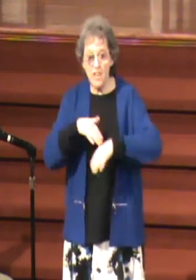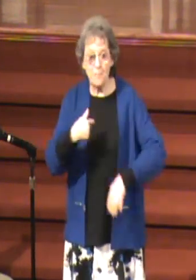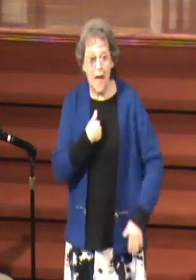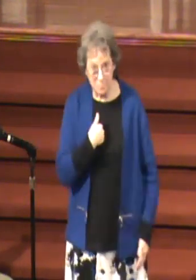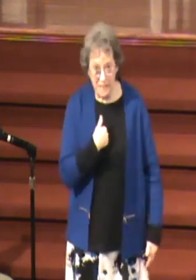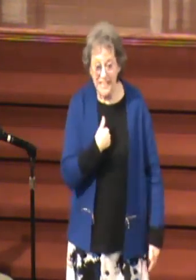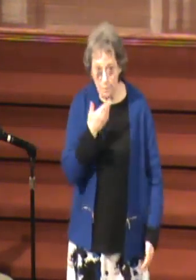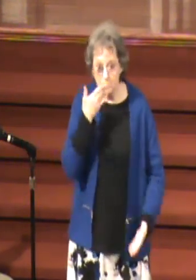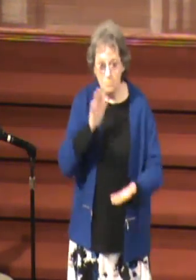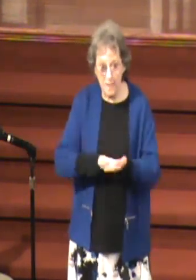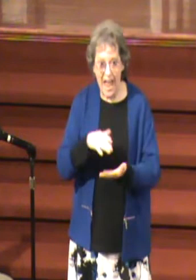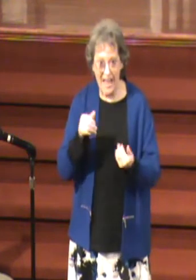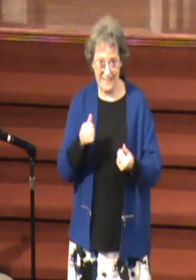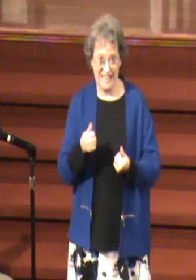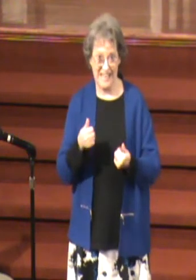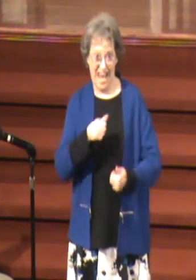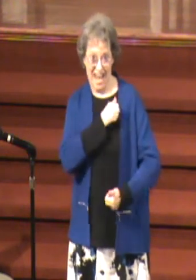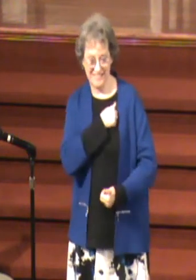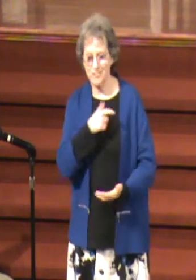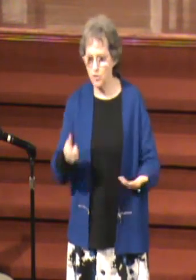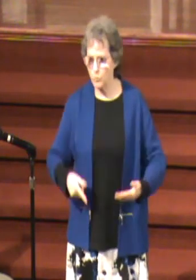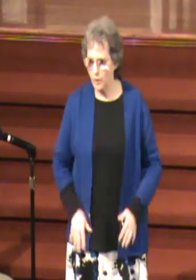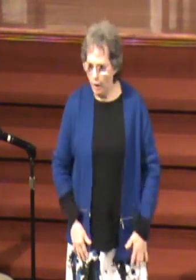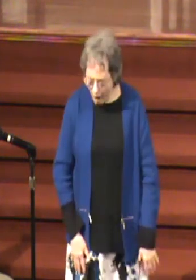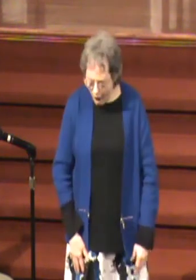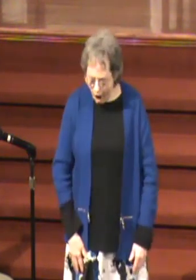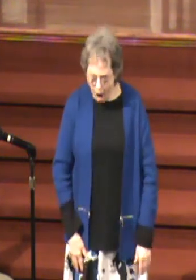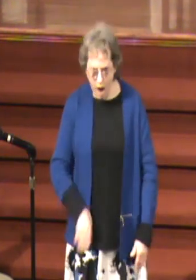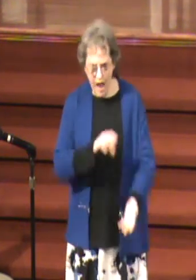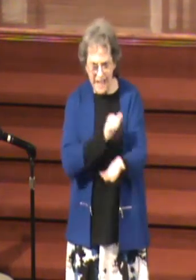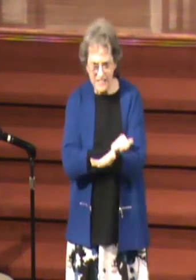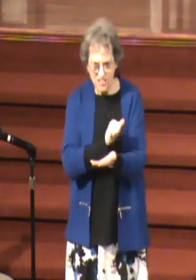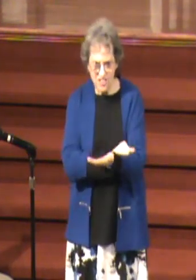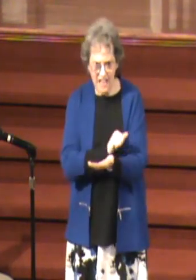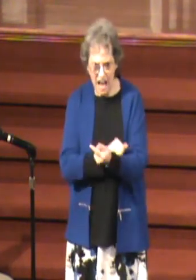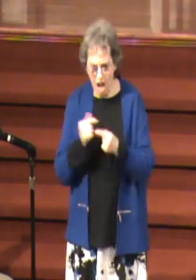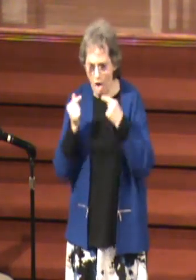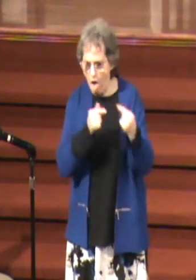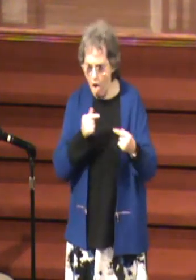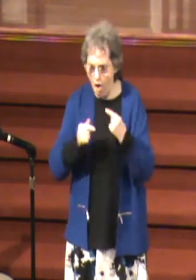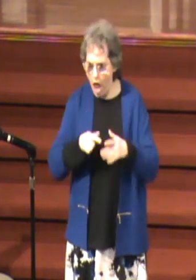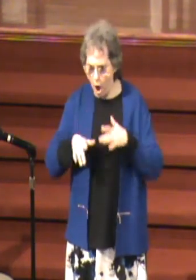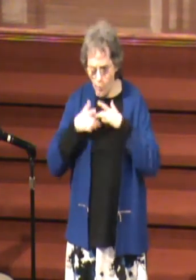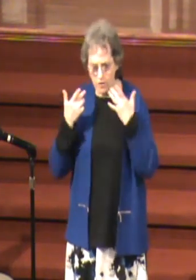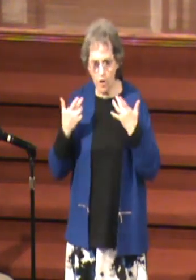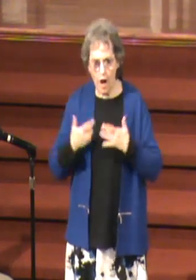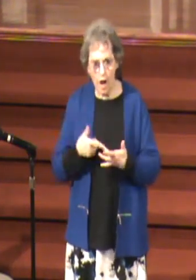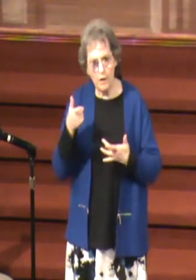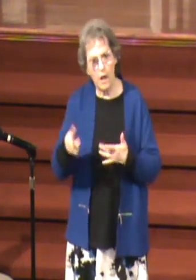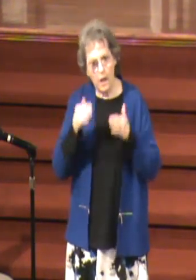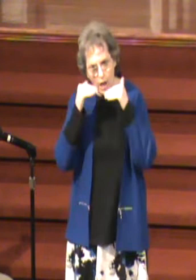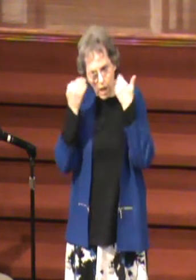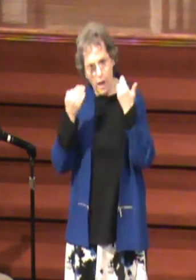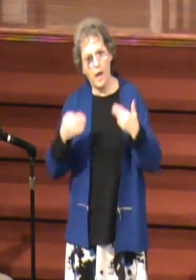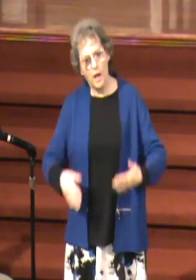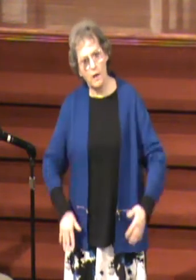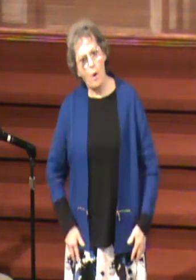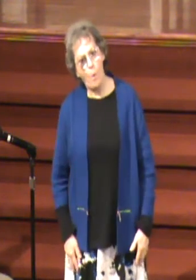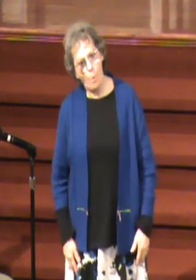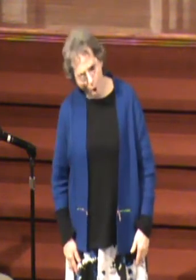She's struggling with her heart, and she does it with a great attitude, a great spirit, a smile on her face. Let